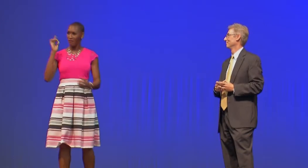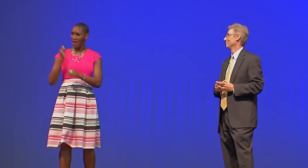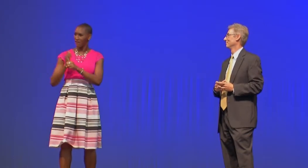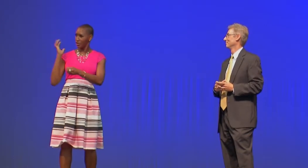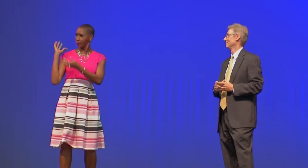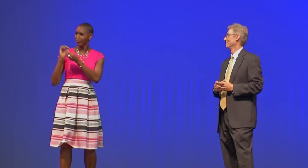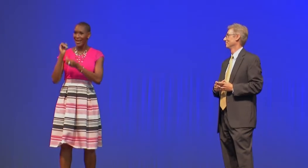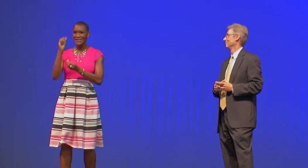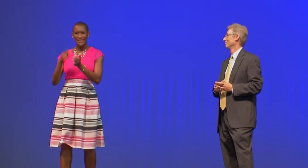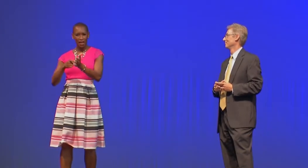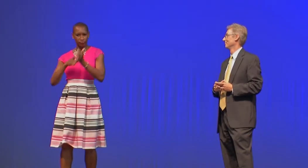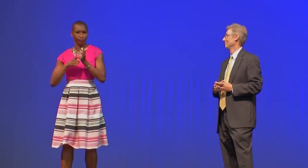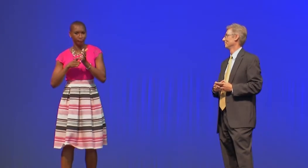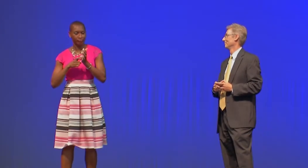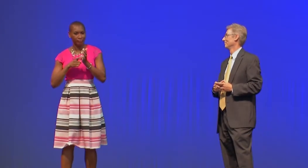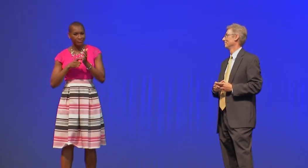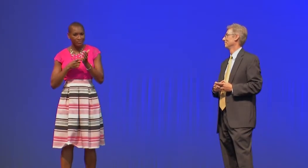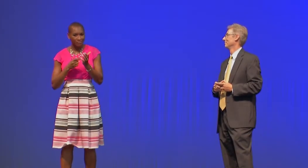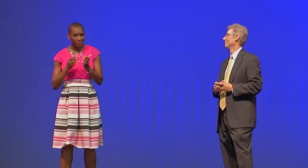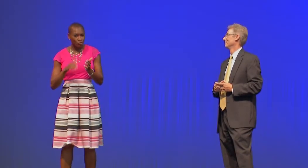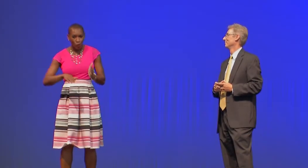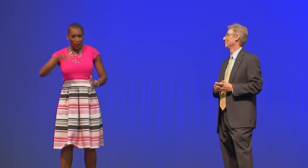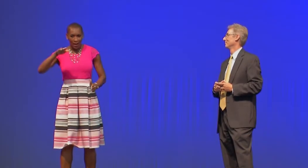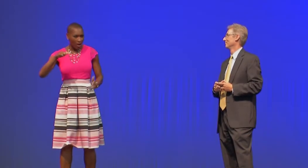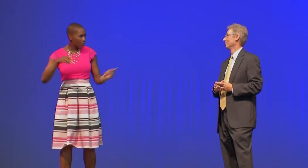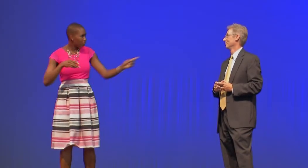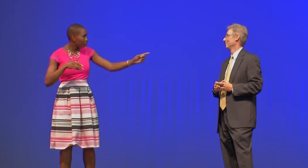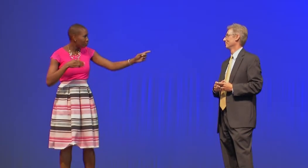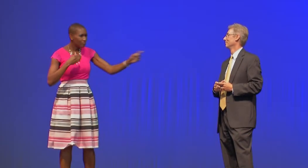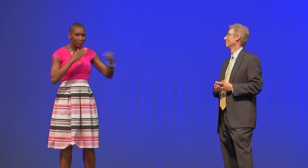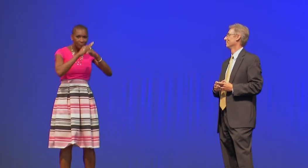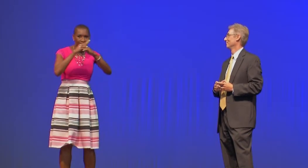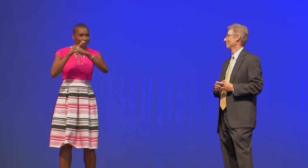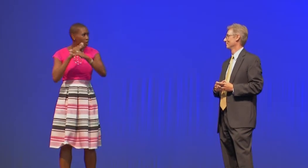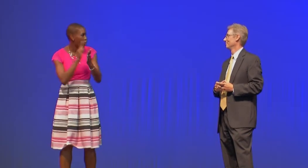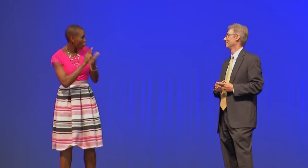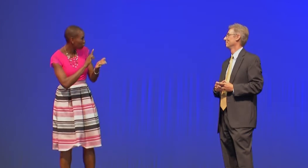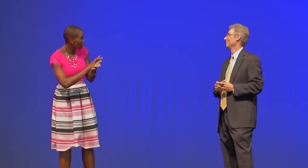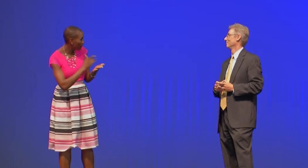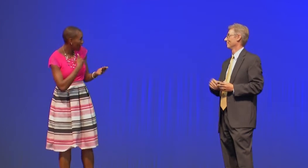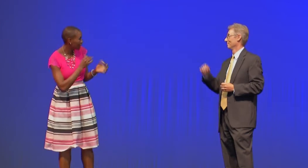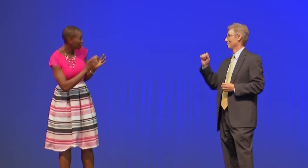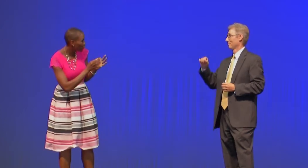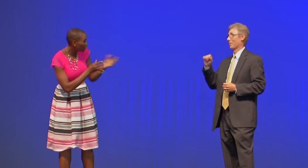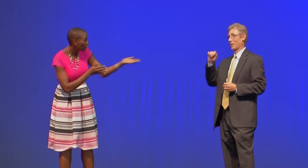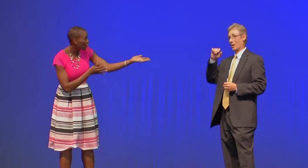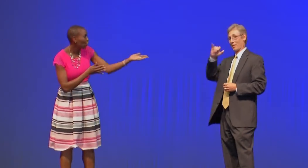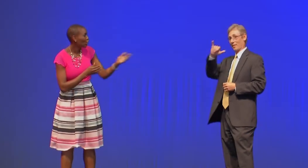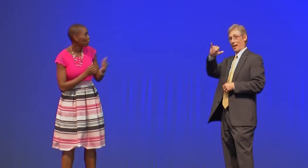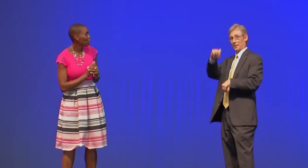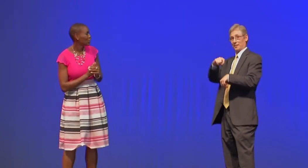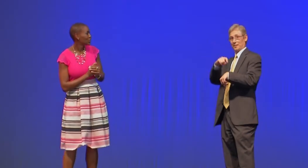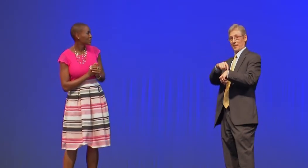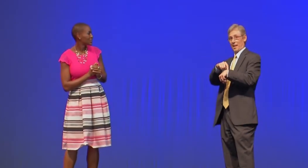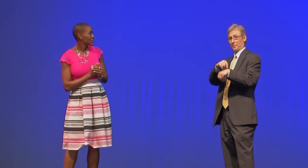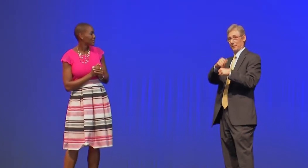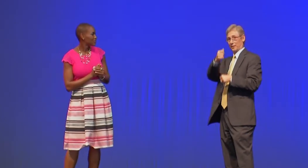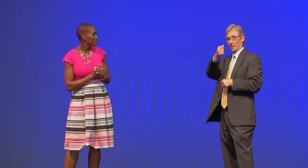the ADA, because those who have grown up in this generation have always lived within the laws